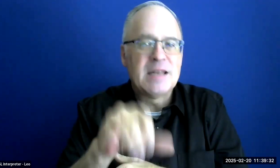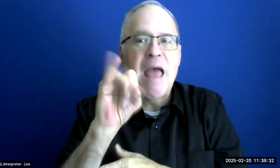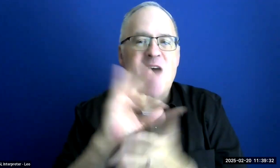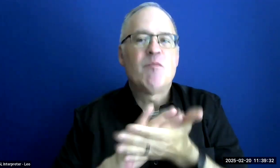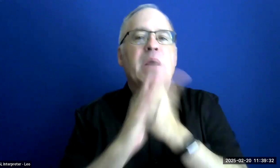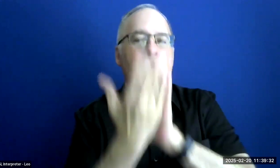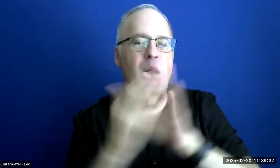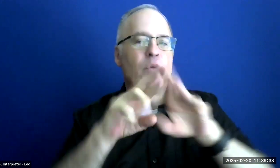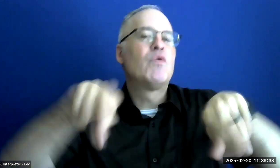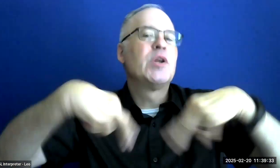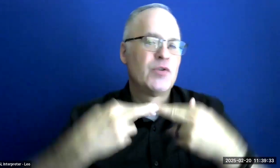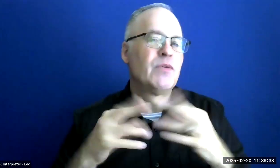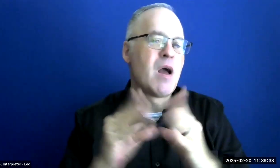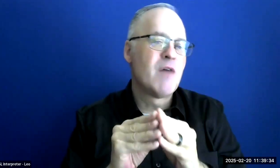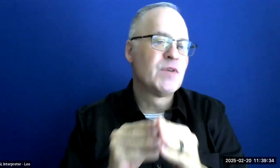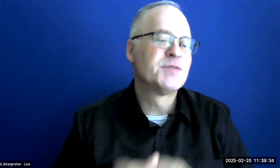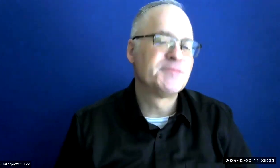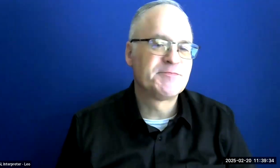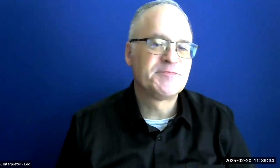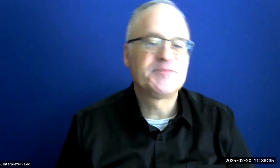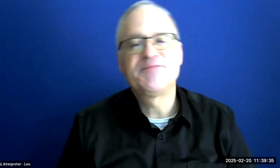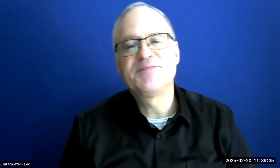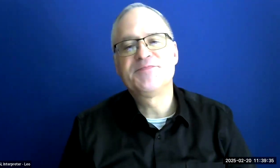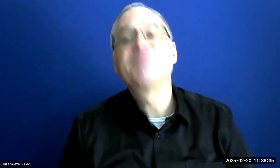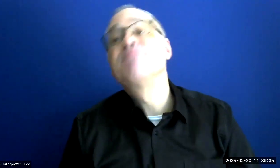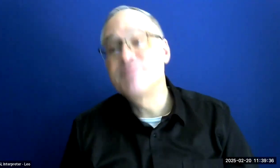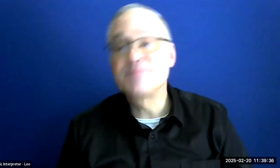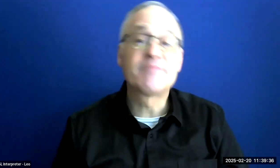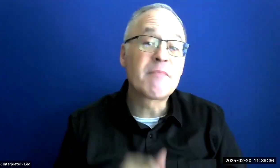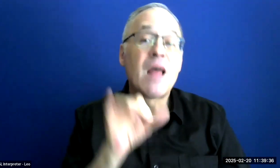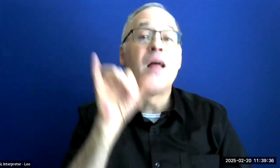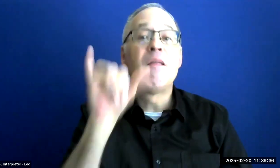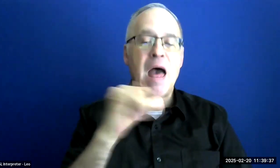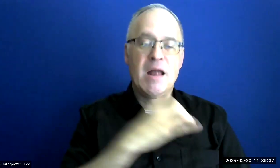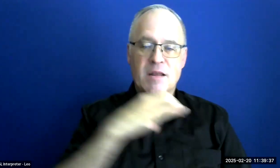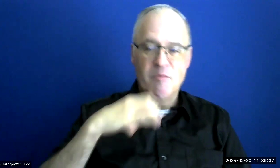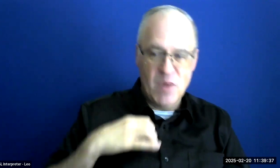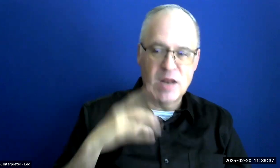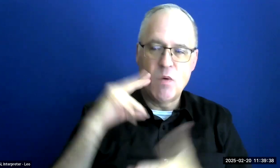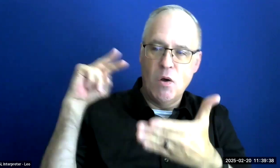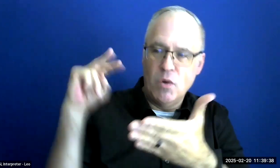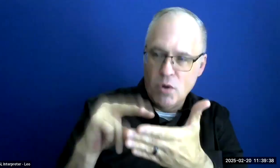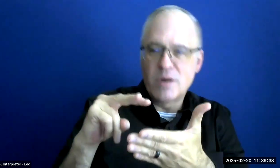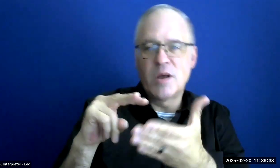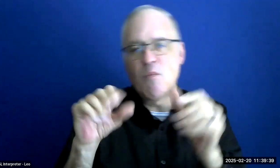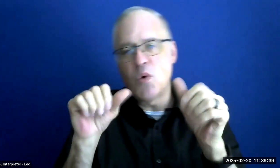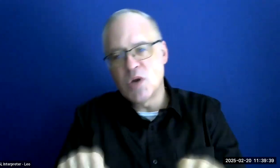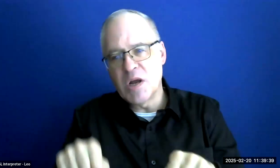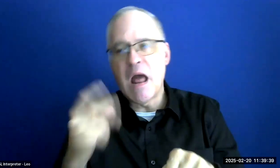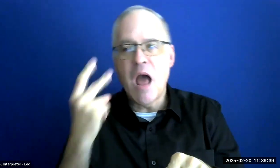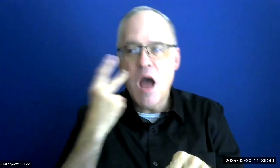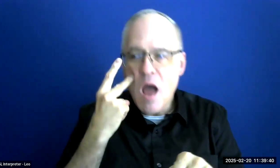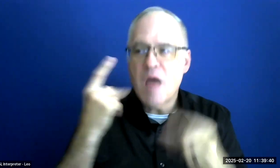And relatedly, I guess, could this committee potentially that's going to be looking at the future of jurisdictions, could it look at how successful